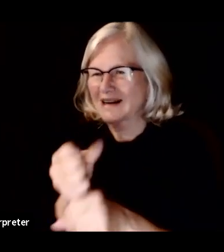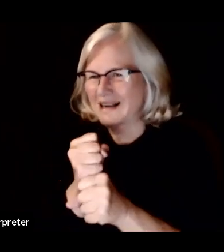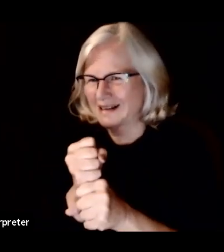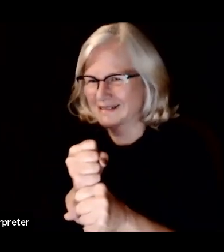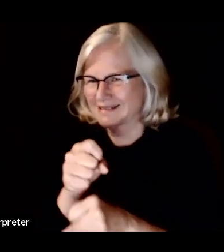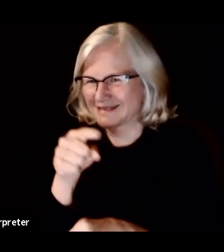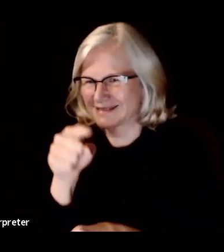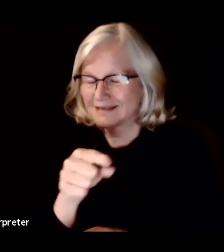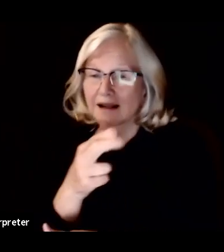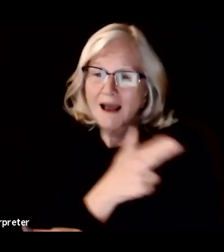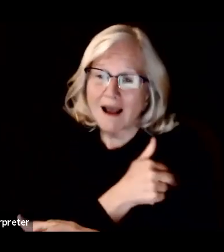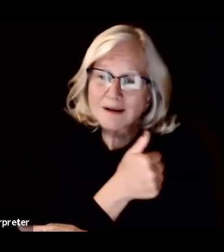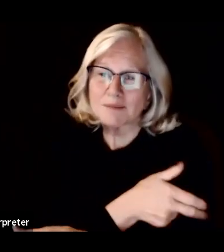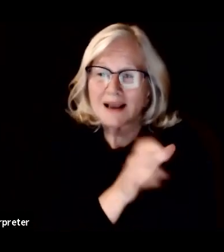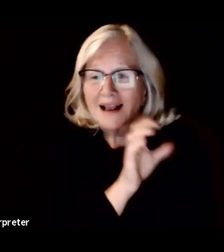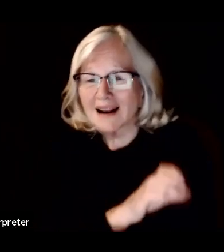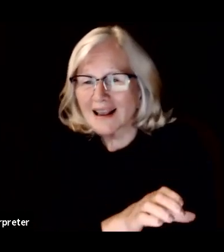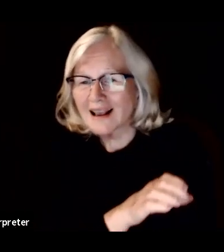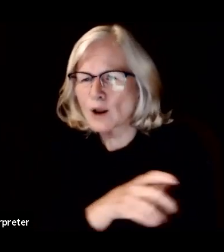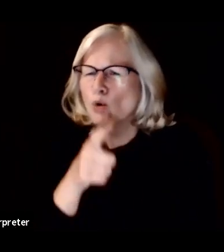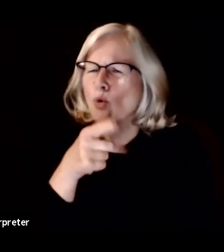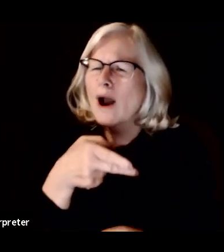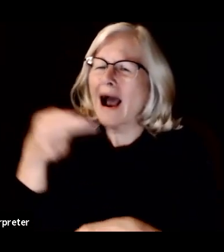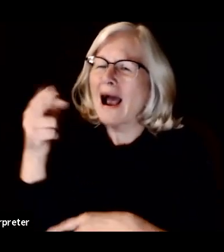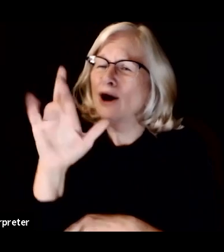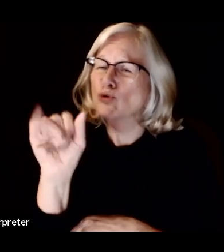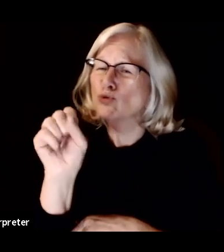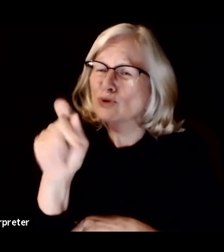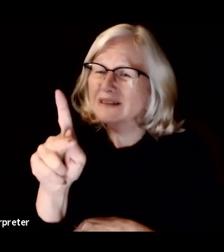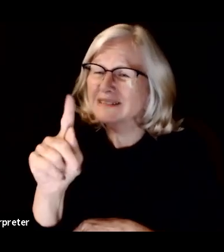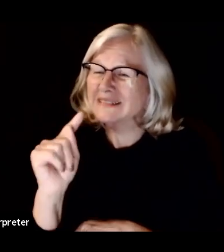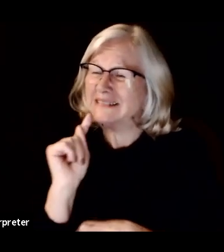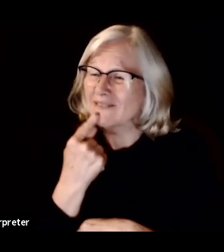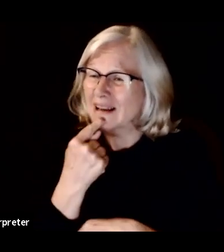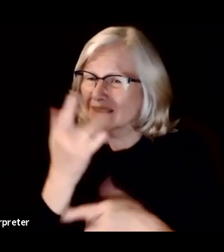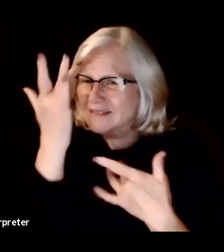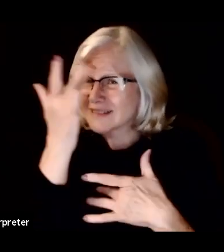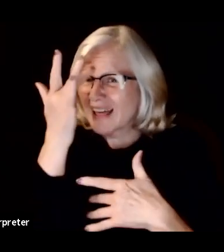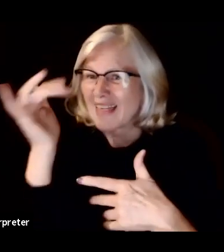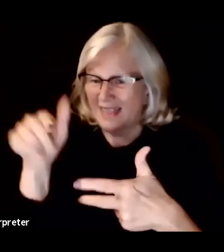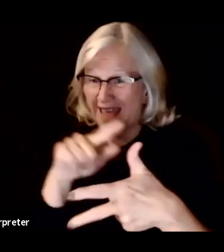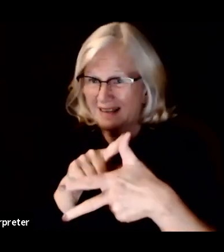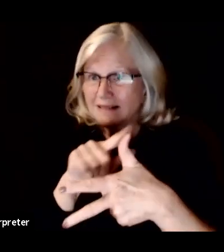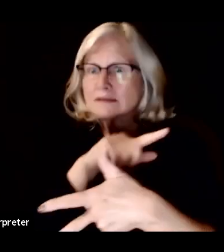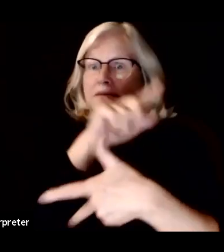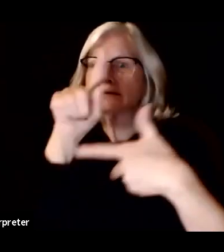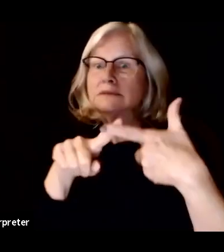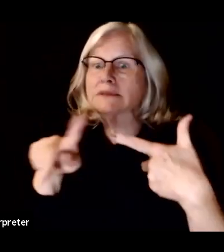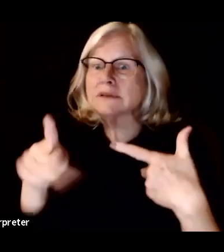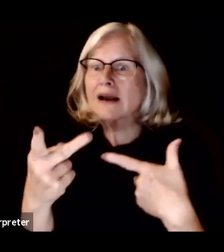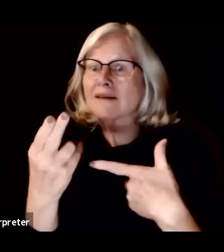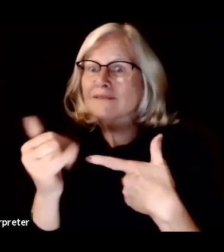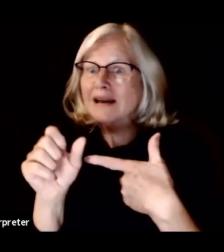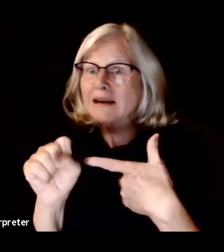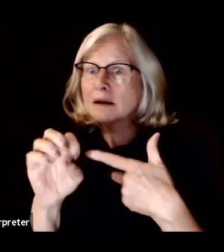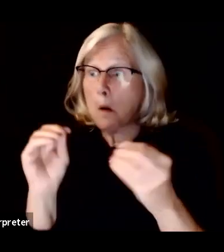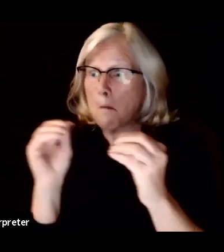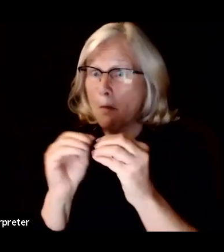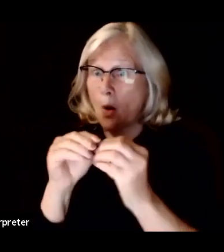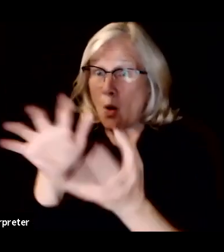illness. Then the second phase would be when a larger number of doses are available, and we would start by ensuring that we